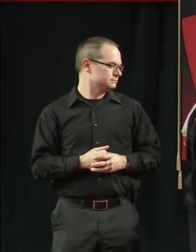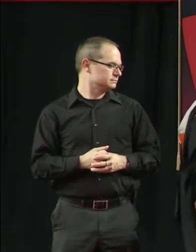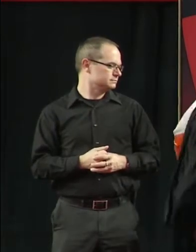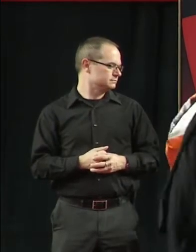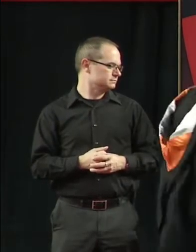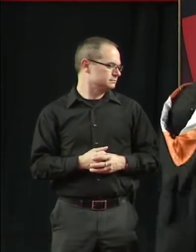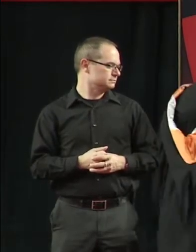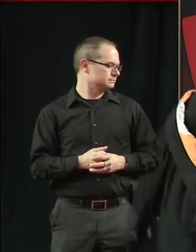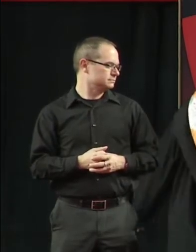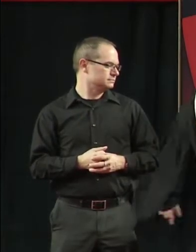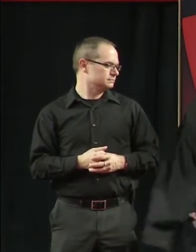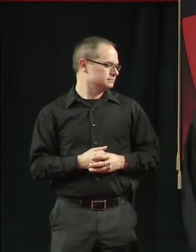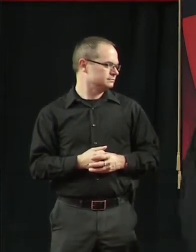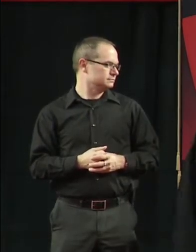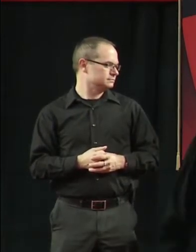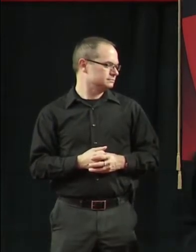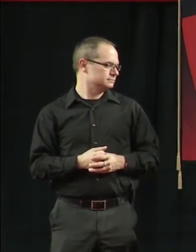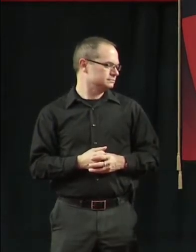All right.